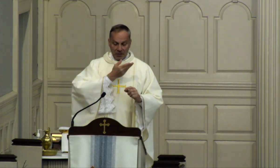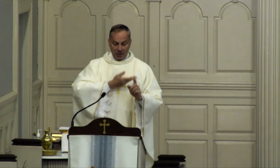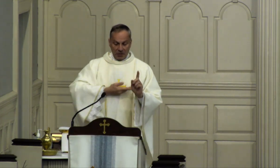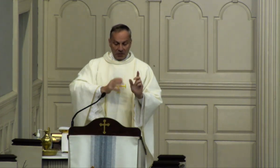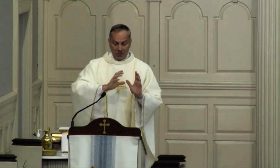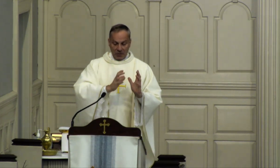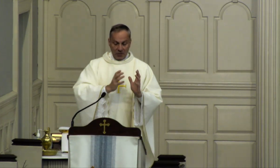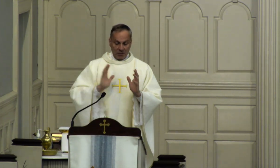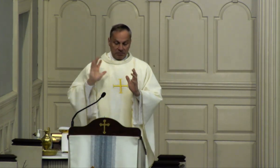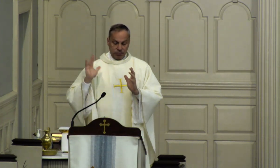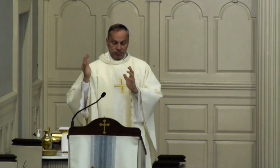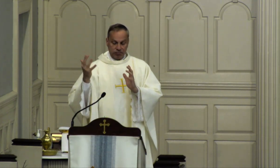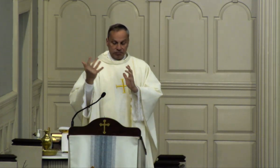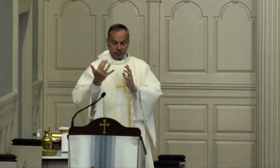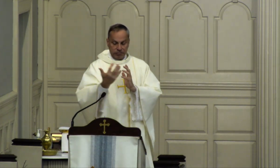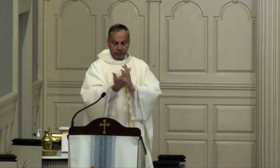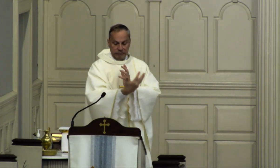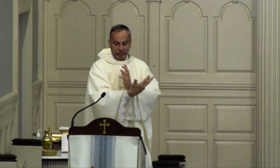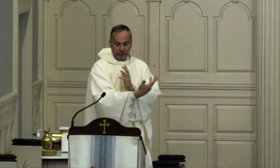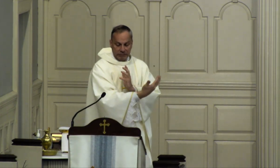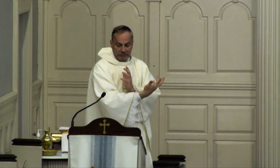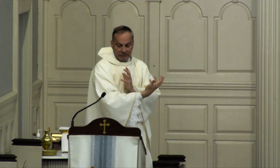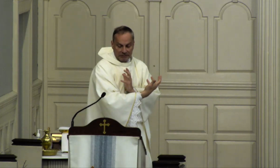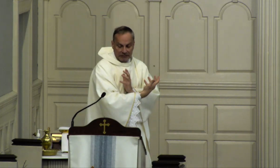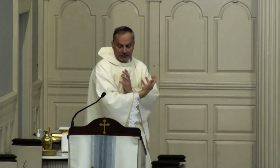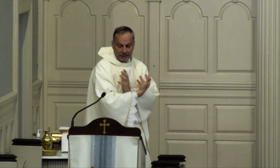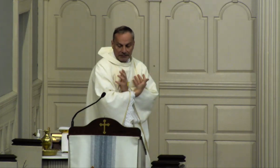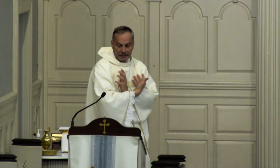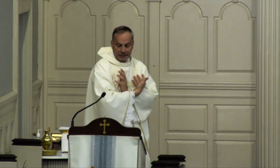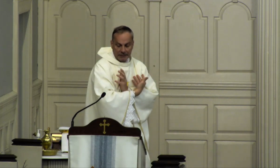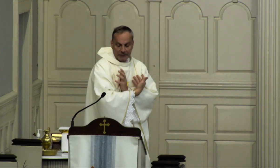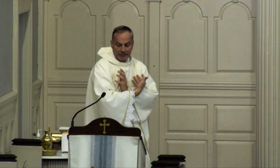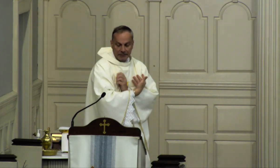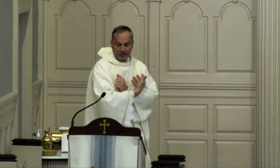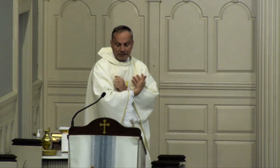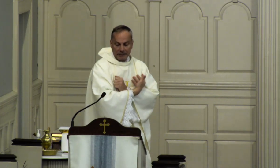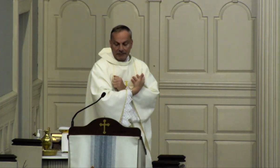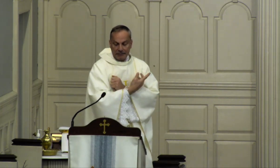They will encircle you and hem you in on all sides.